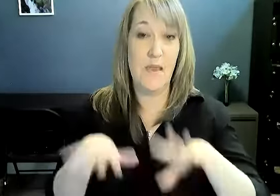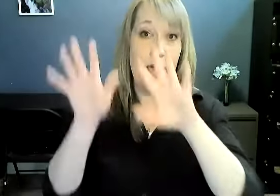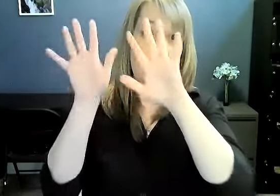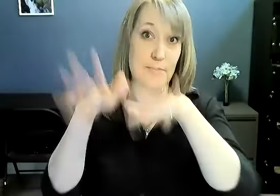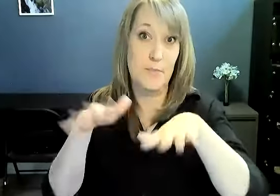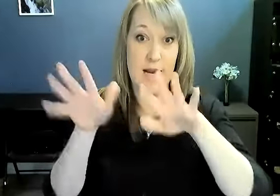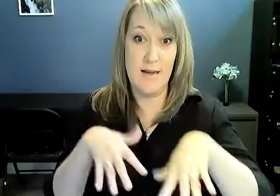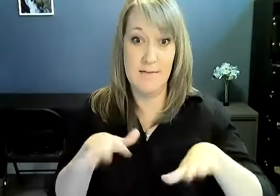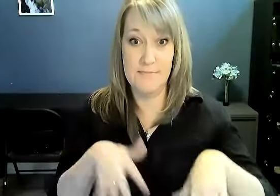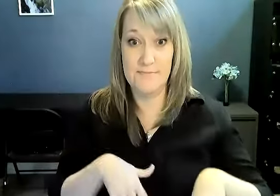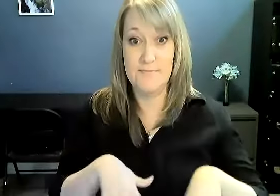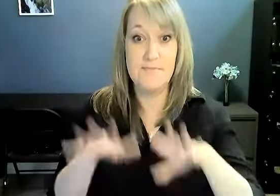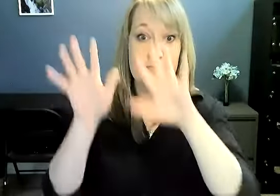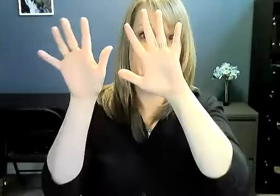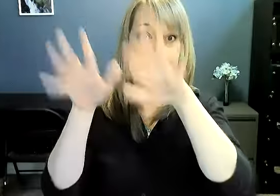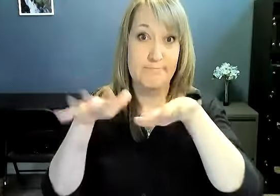Okay, rain.